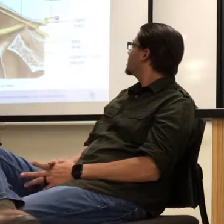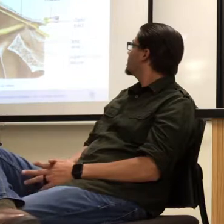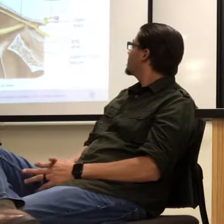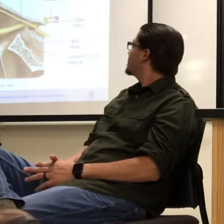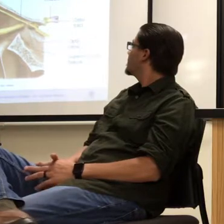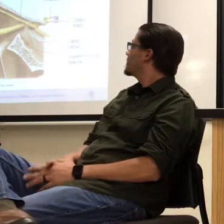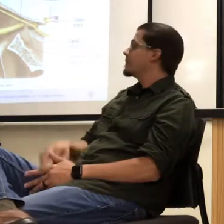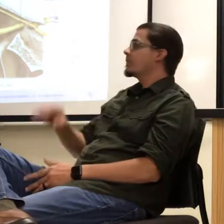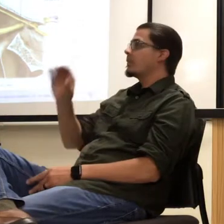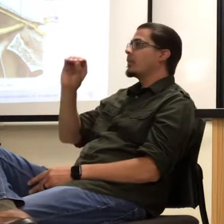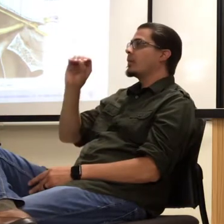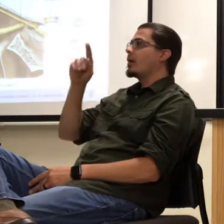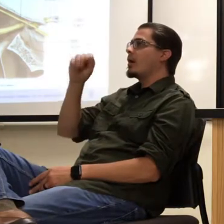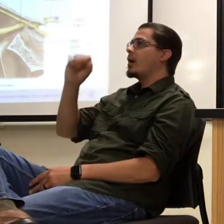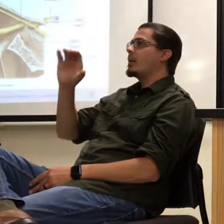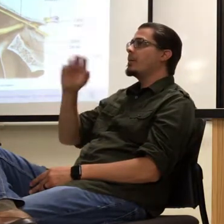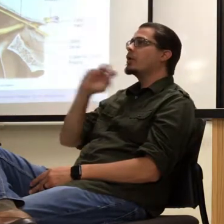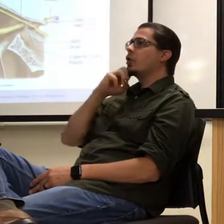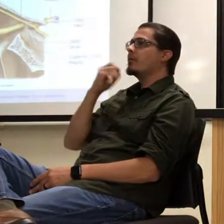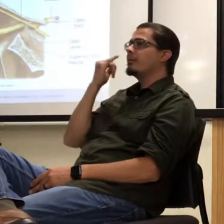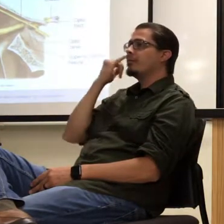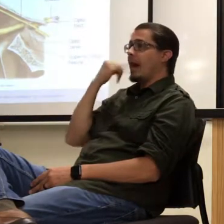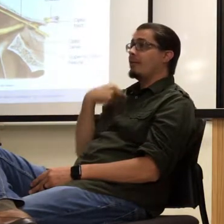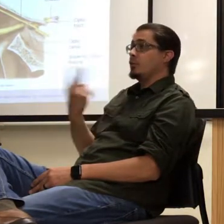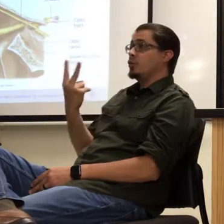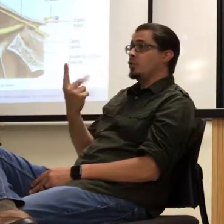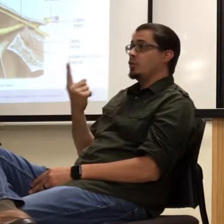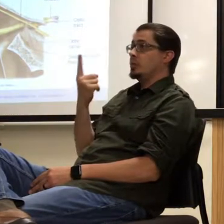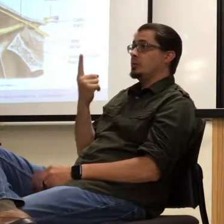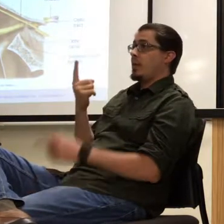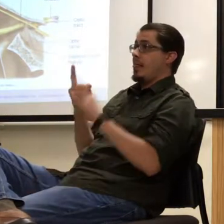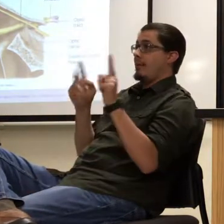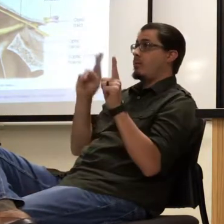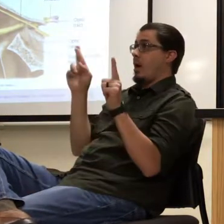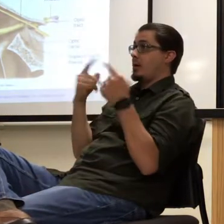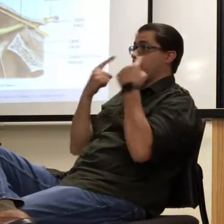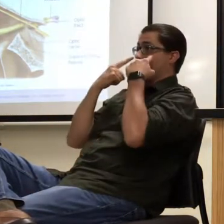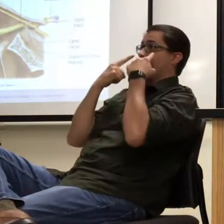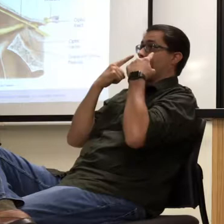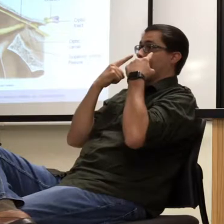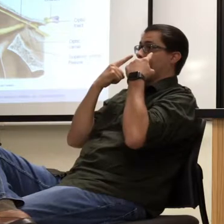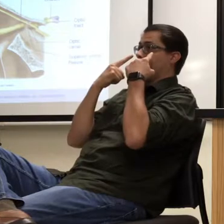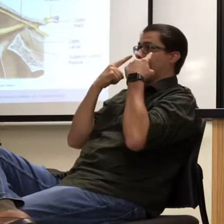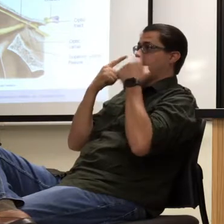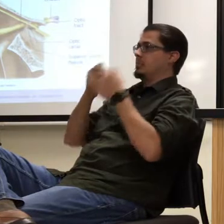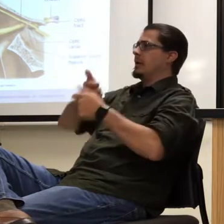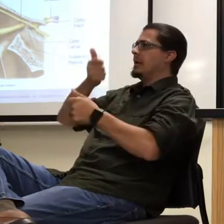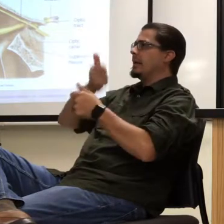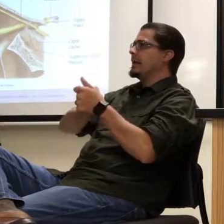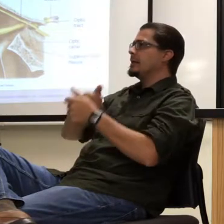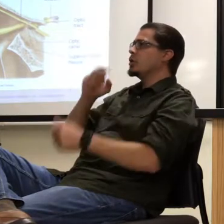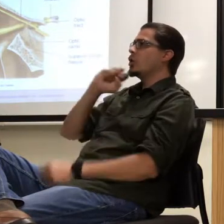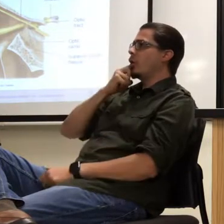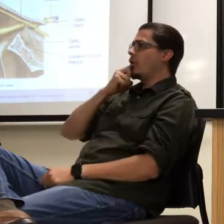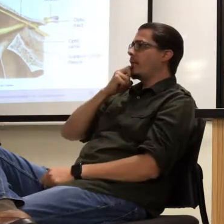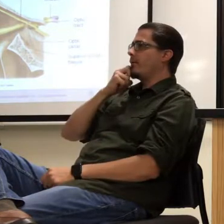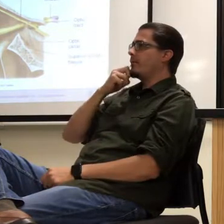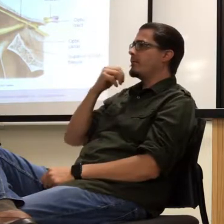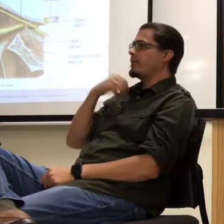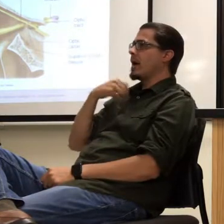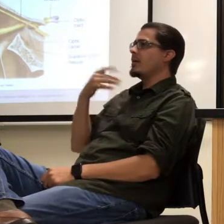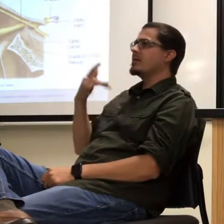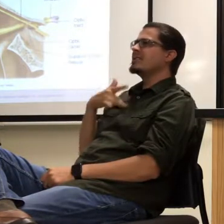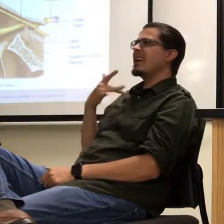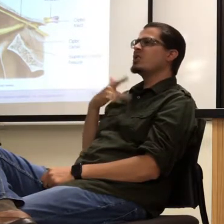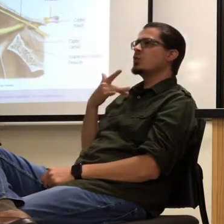for the optic nerve, you got one for each eyeball, left and right. You know that each optic nerve carries